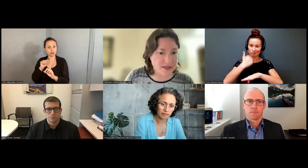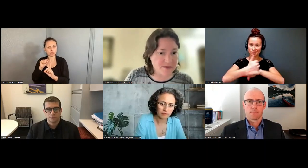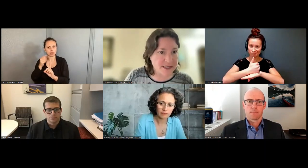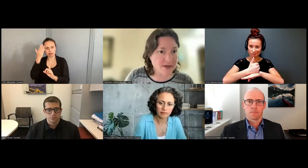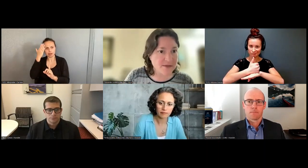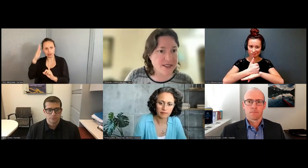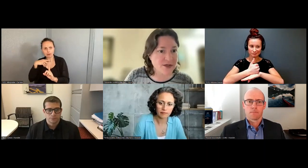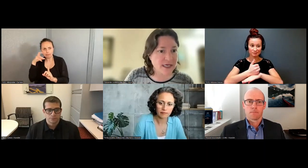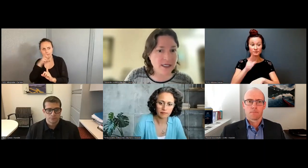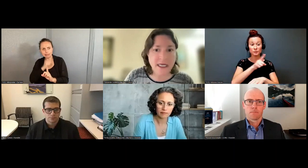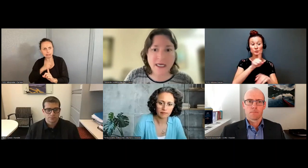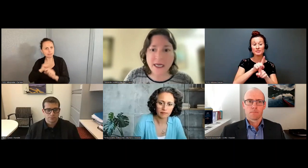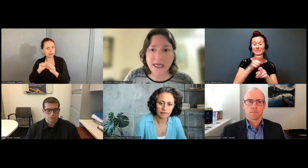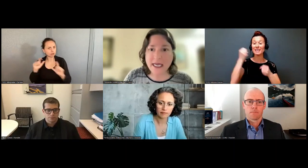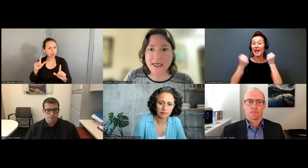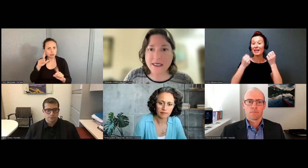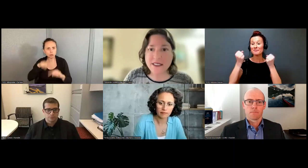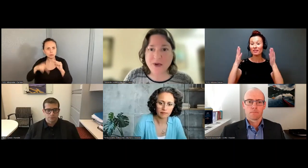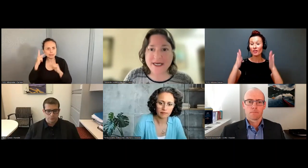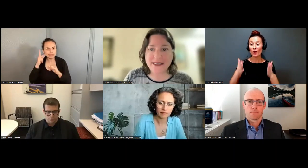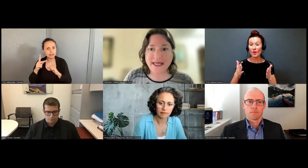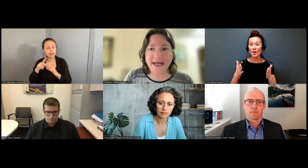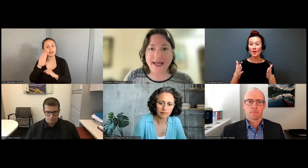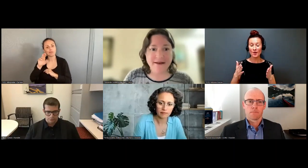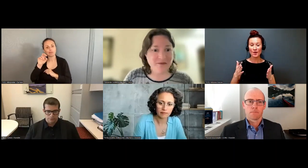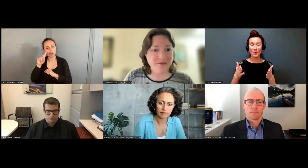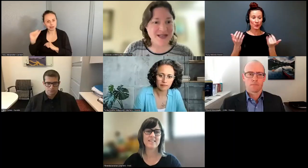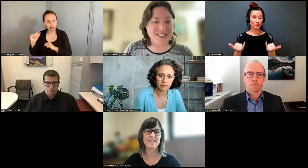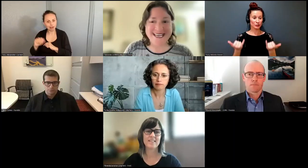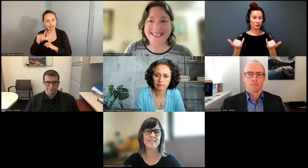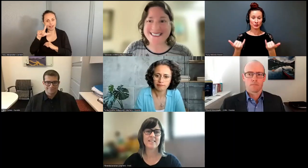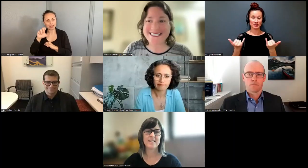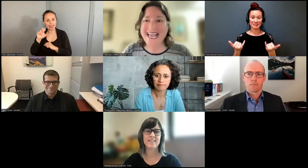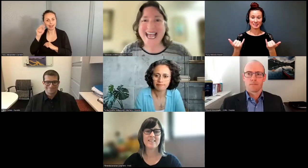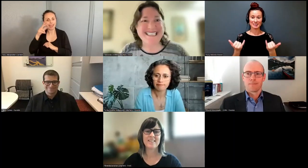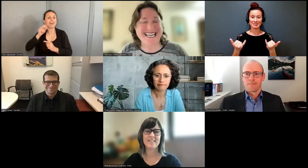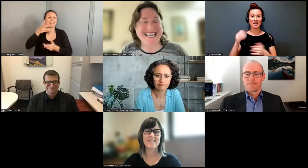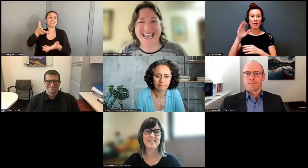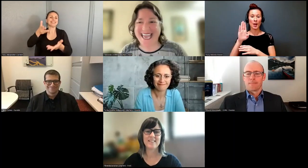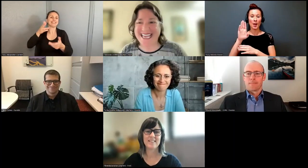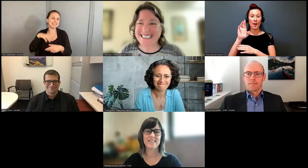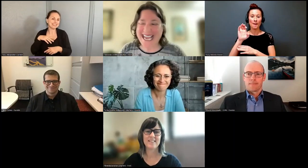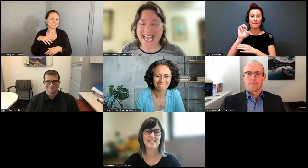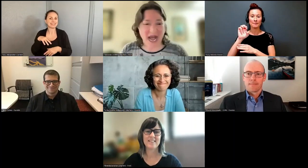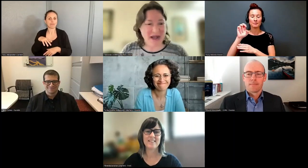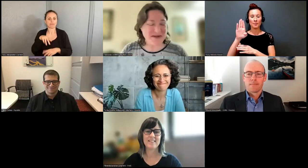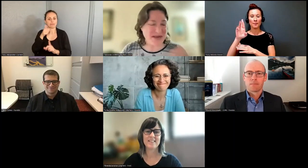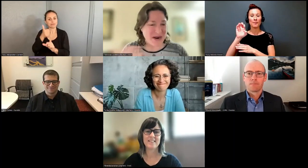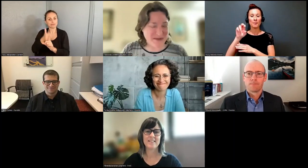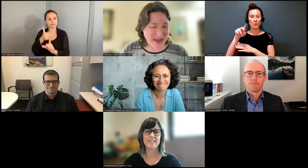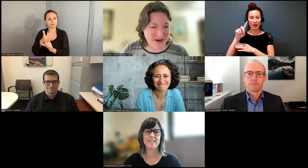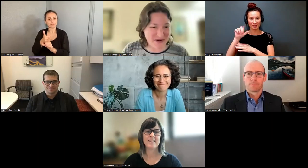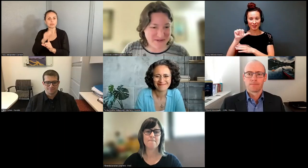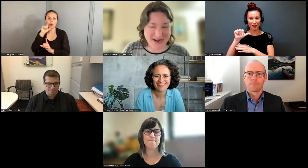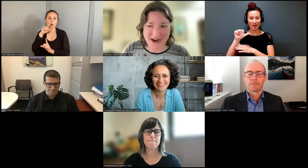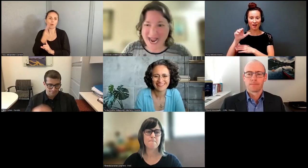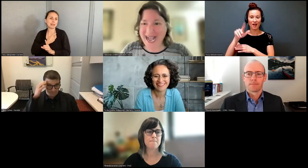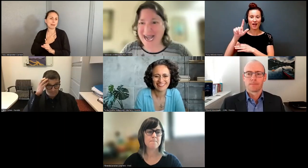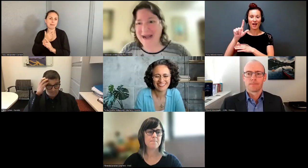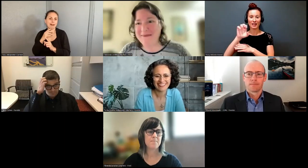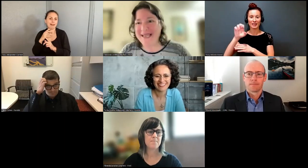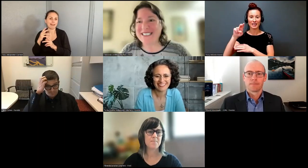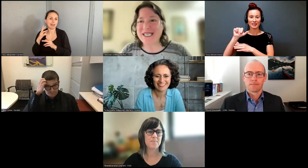know if I'm just missing on my screen, is Brenda Lenahan. There she is. She is not only my